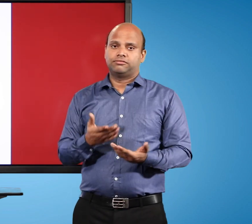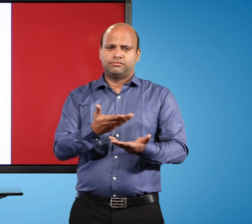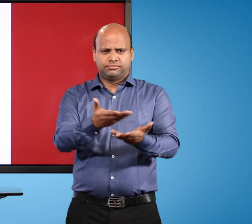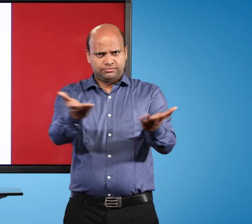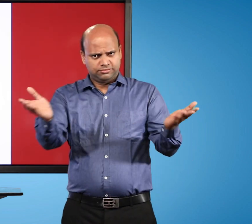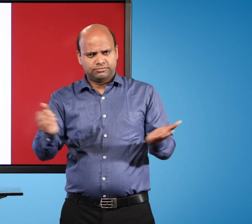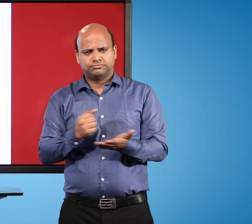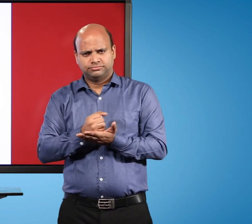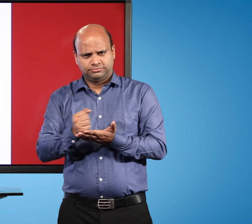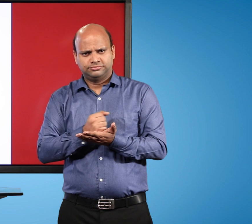Try these.